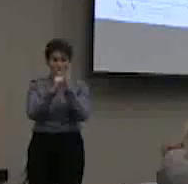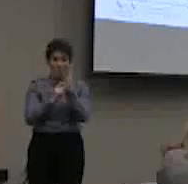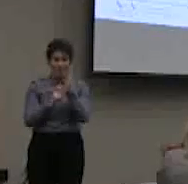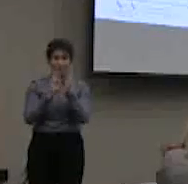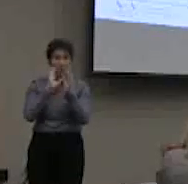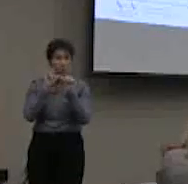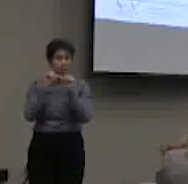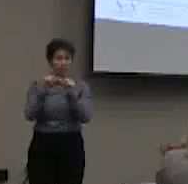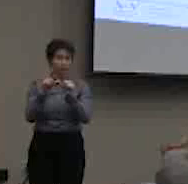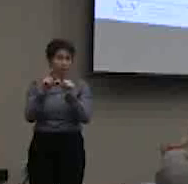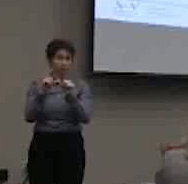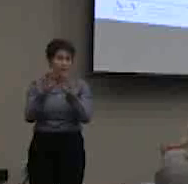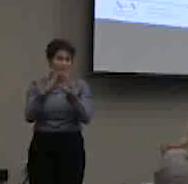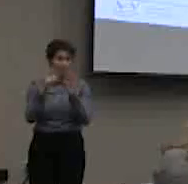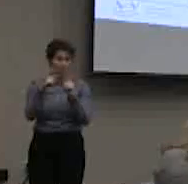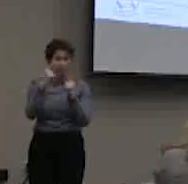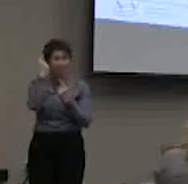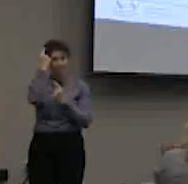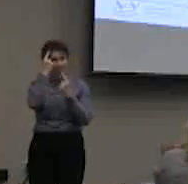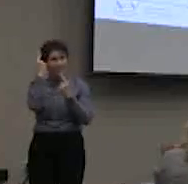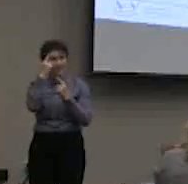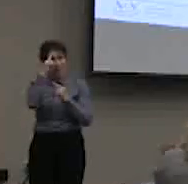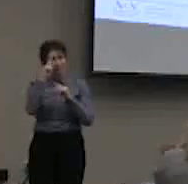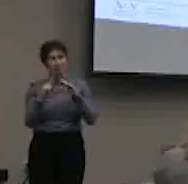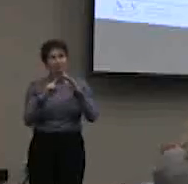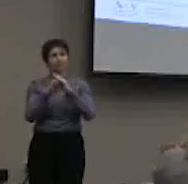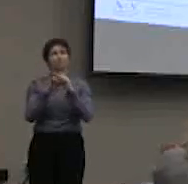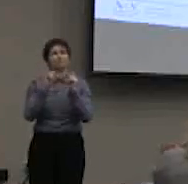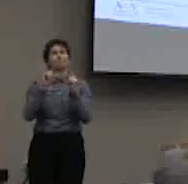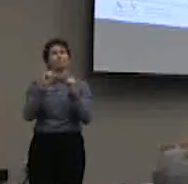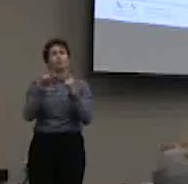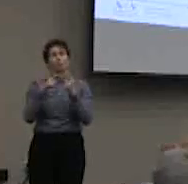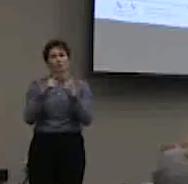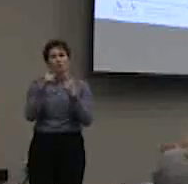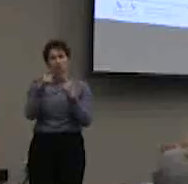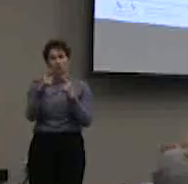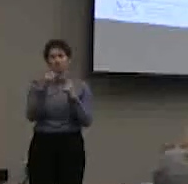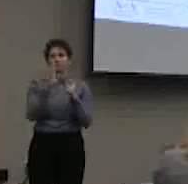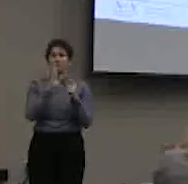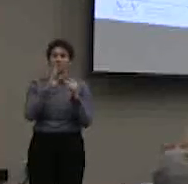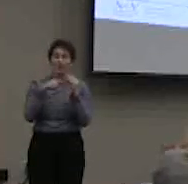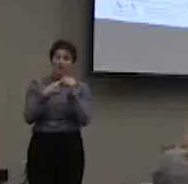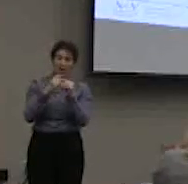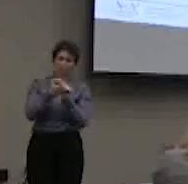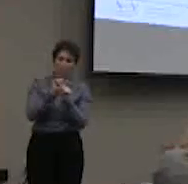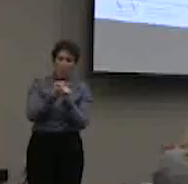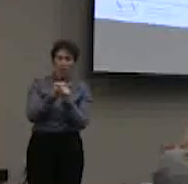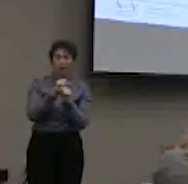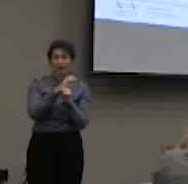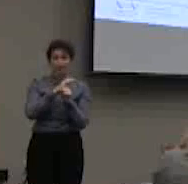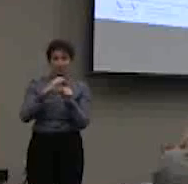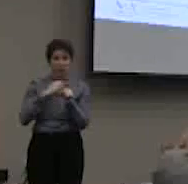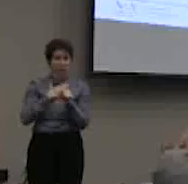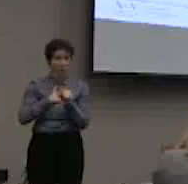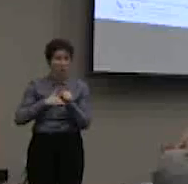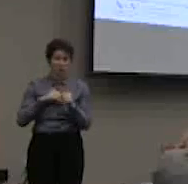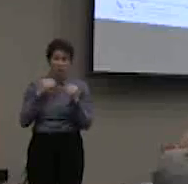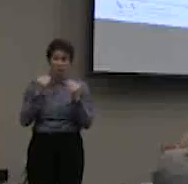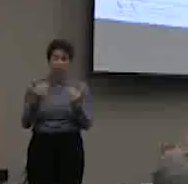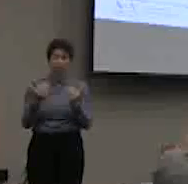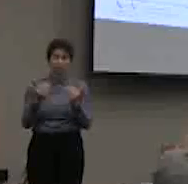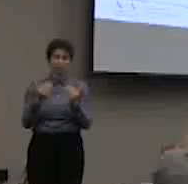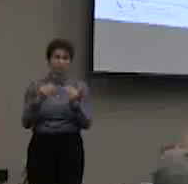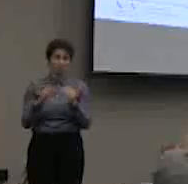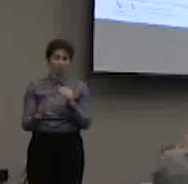and something comes up as you're talking about your work in the commission, please feel free to hop on that and send us some